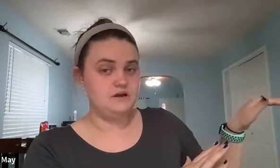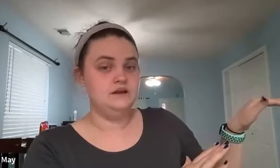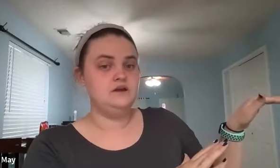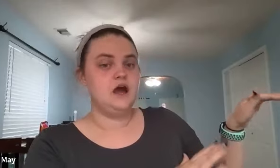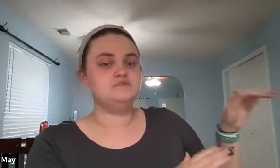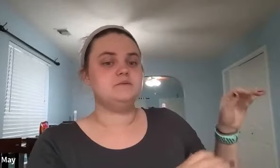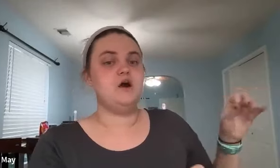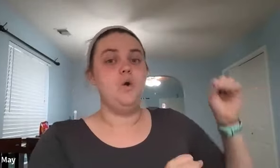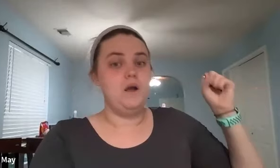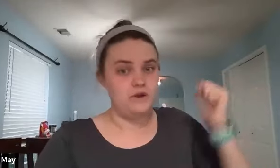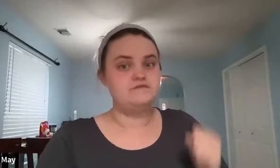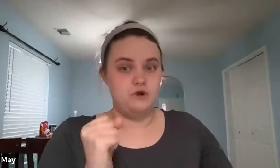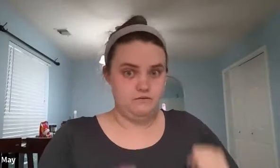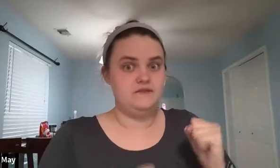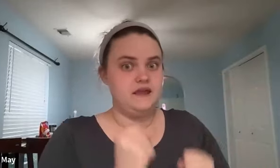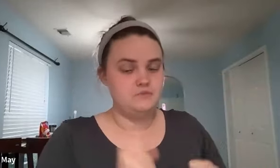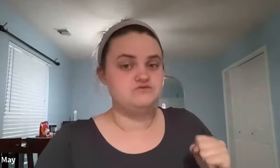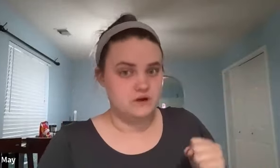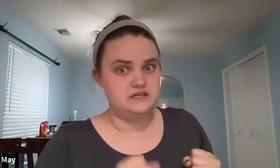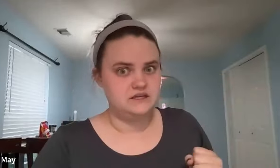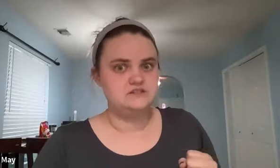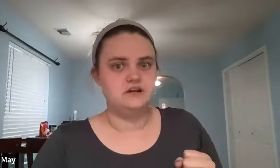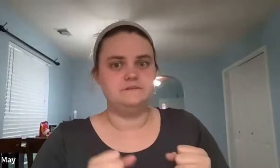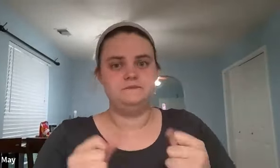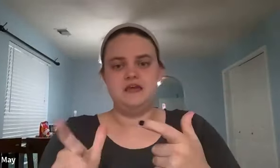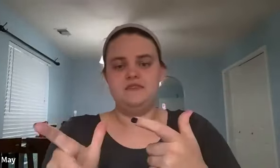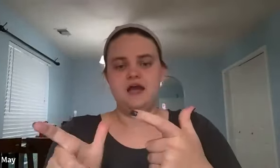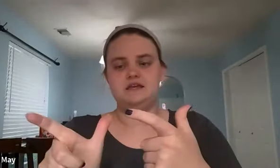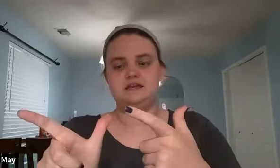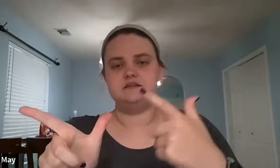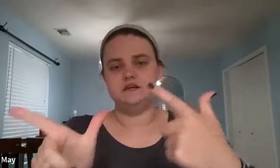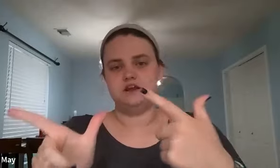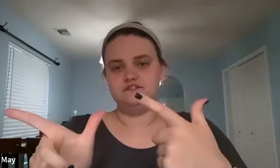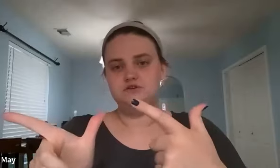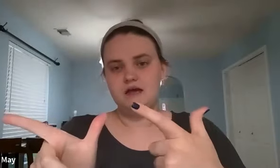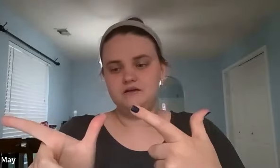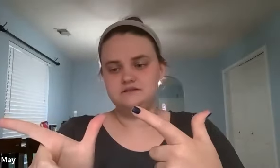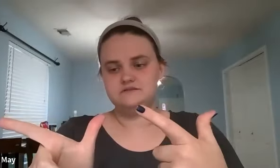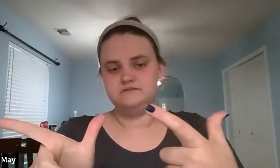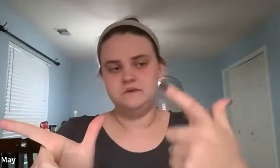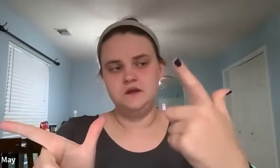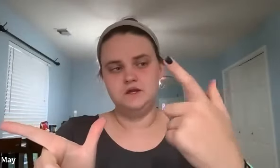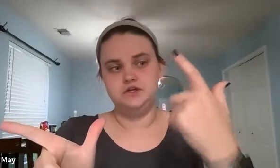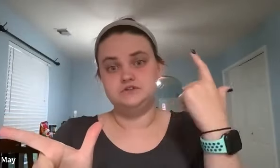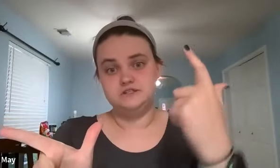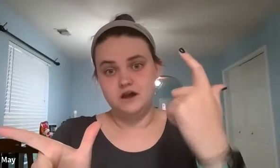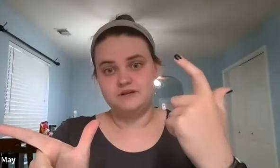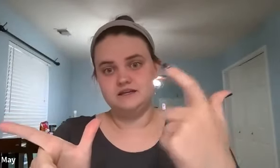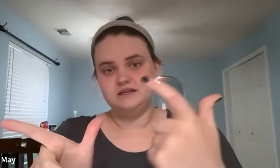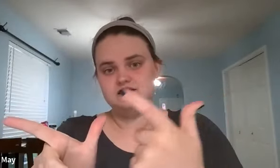one. I'm talking about, oh, I went for a run, like I was running yesterday. And that is gonna have two L's. Your dominant is